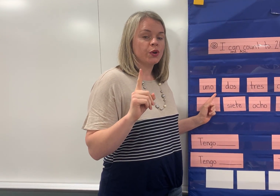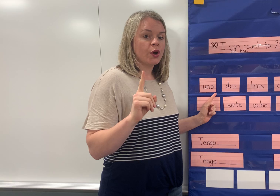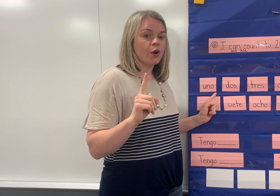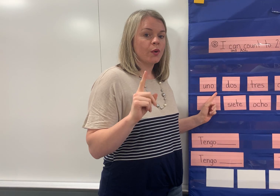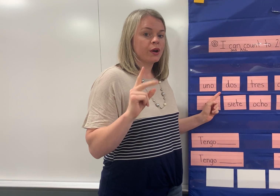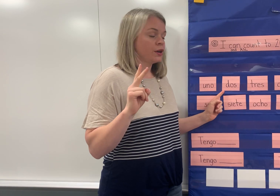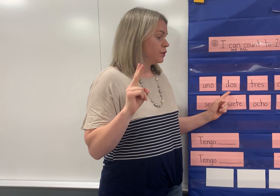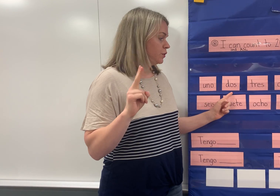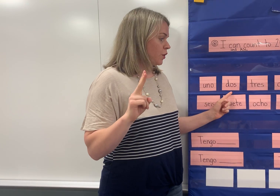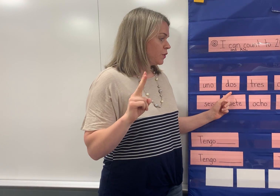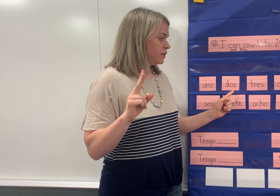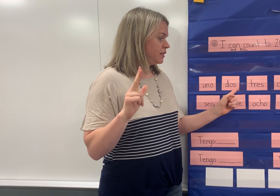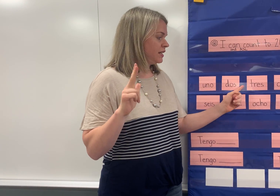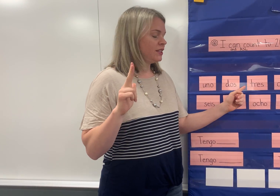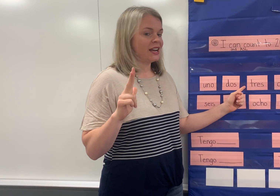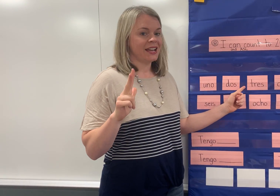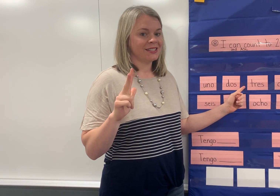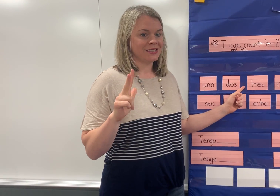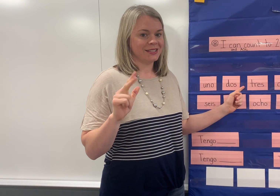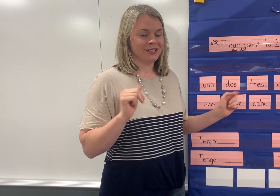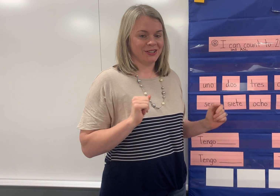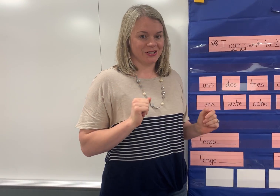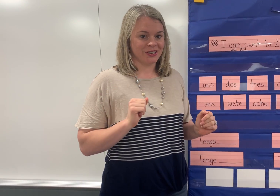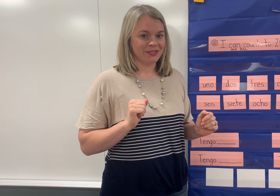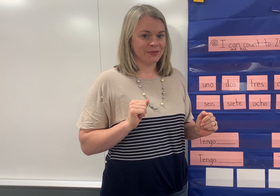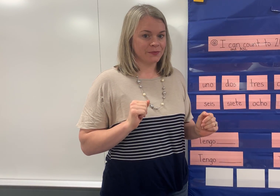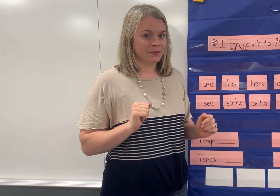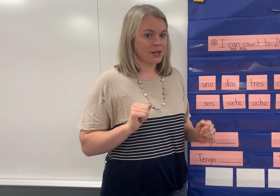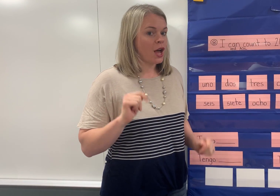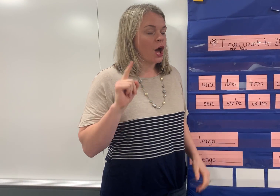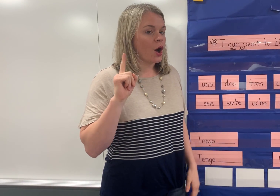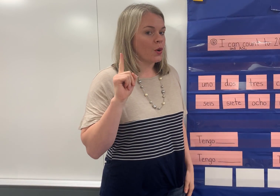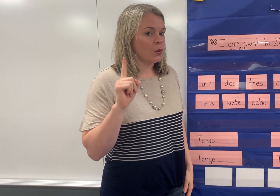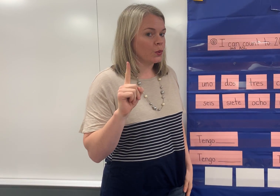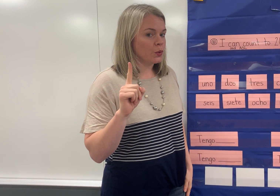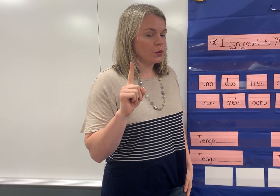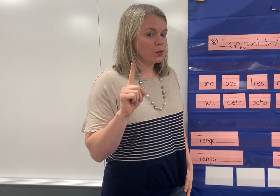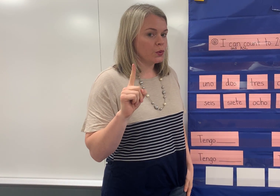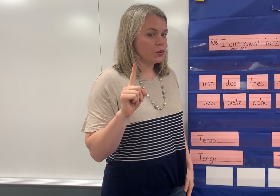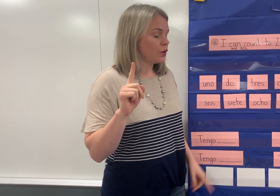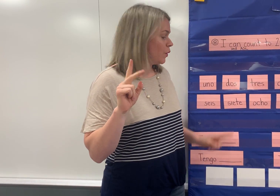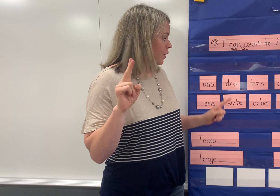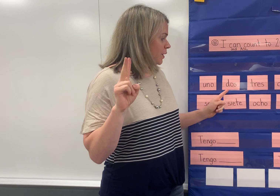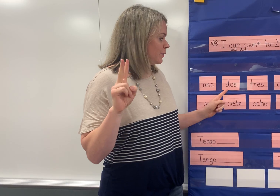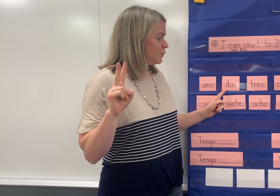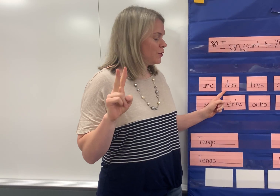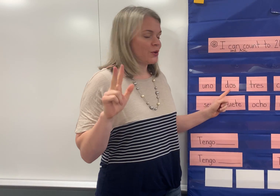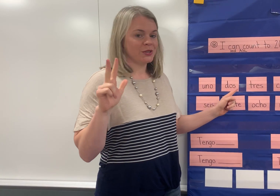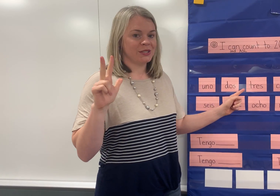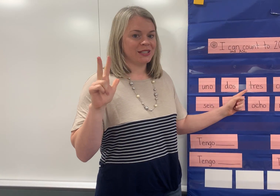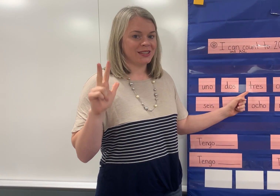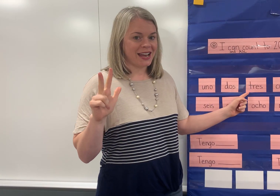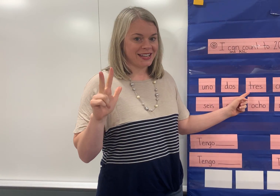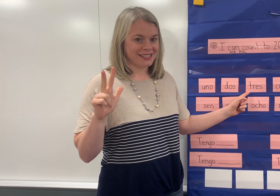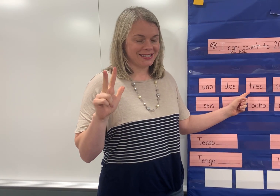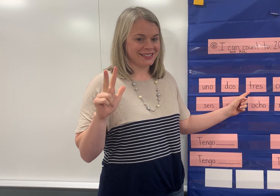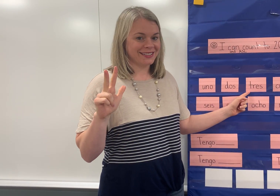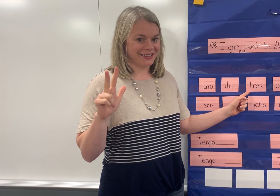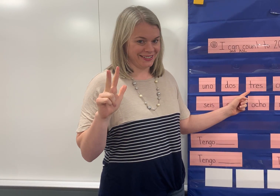1, 2, 3. Your turn. 1, 2, 3.